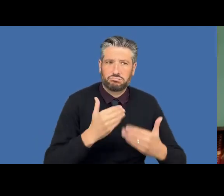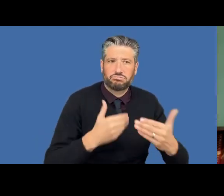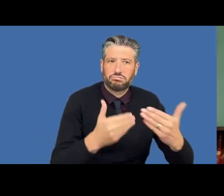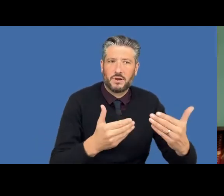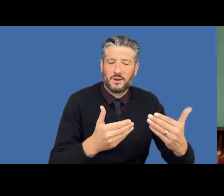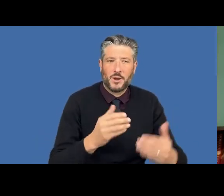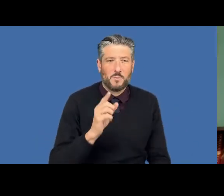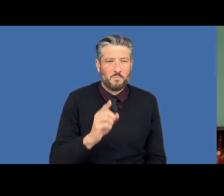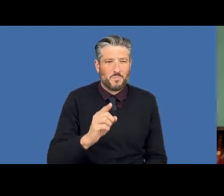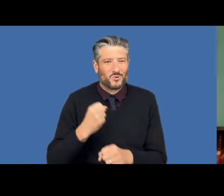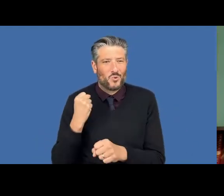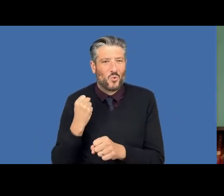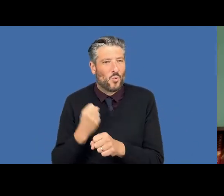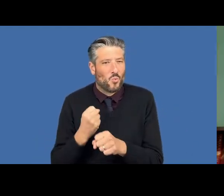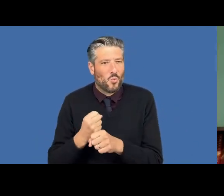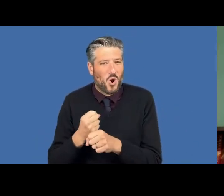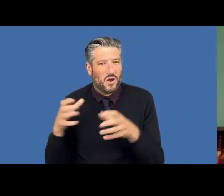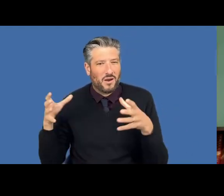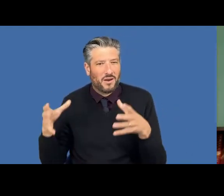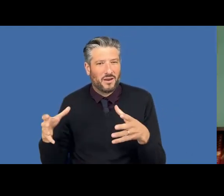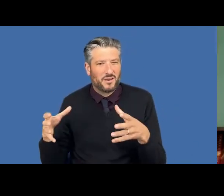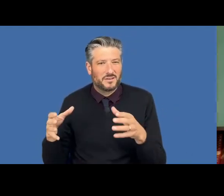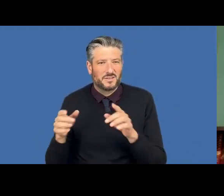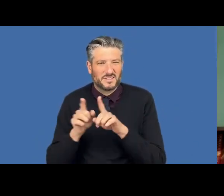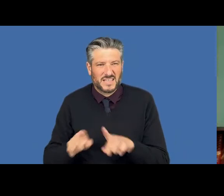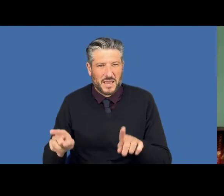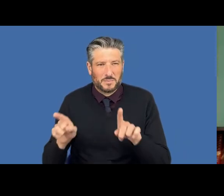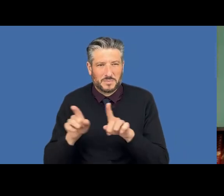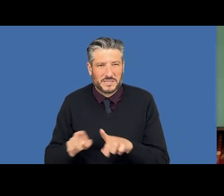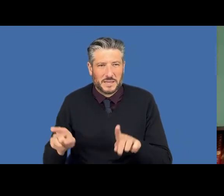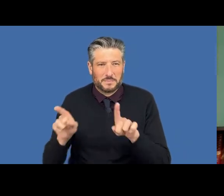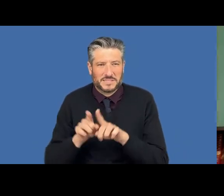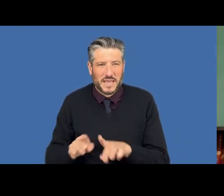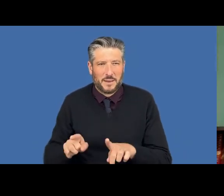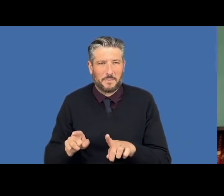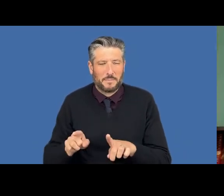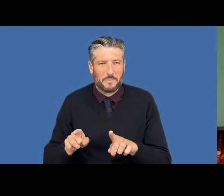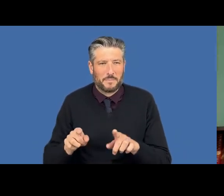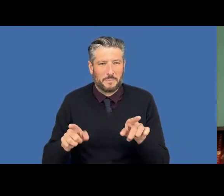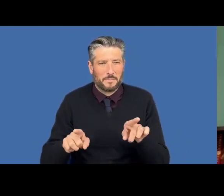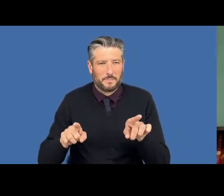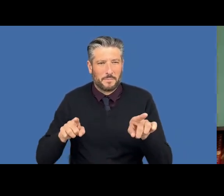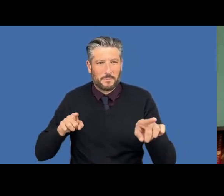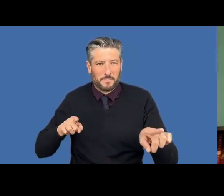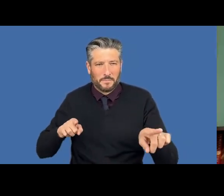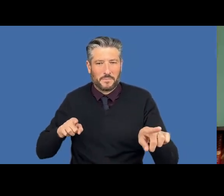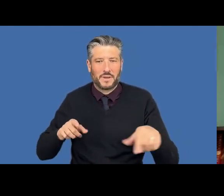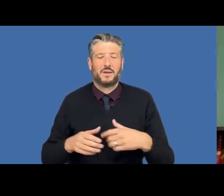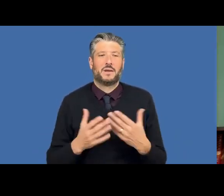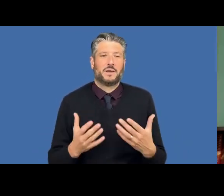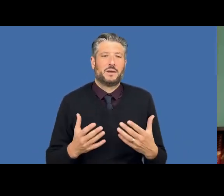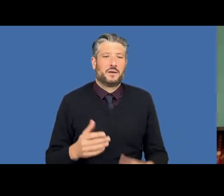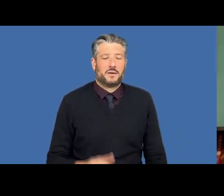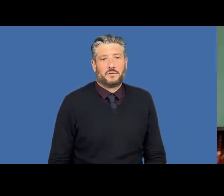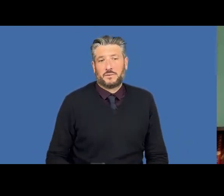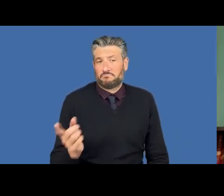and communities. And we've seen that in conversations in AI. We've seen that in conversations for